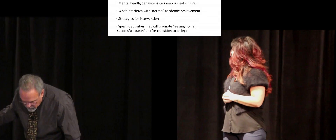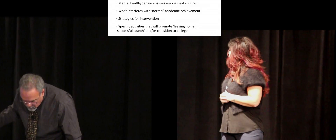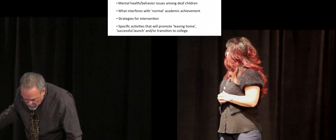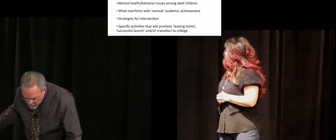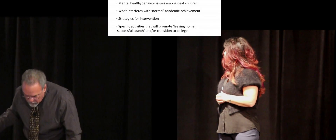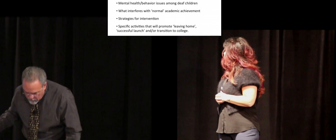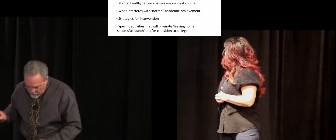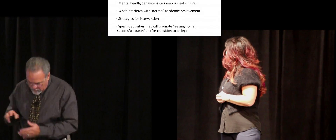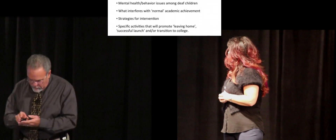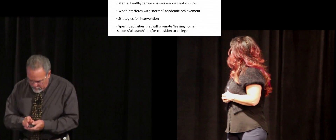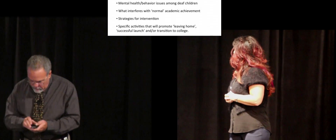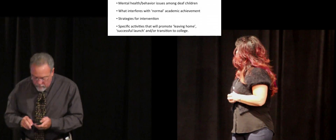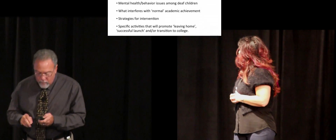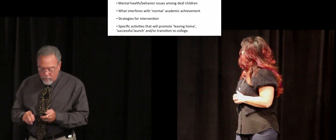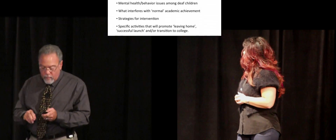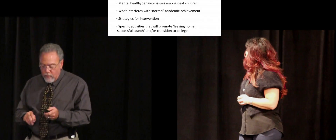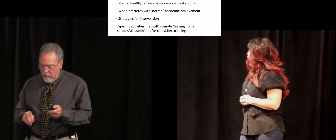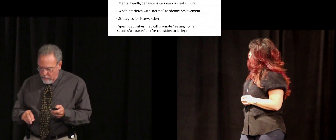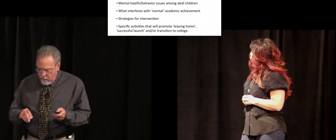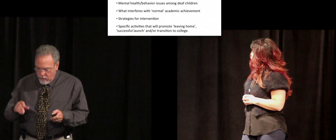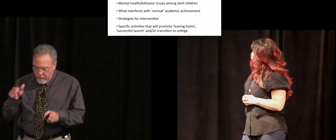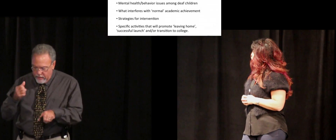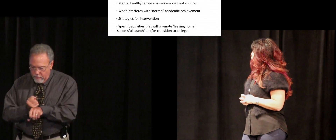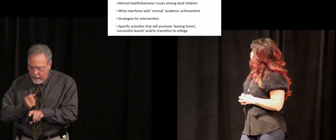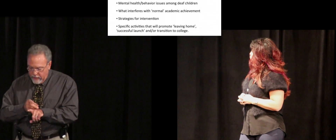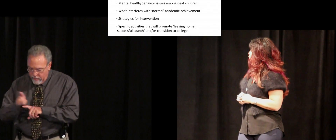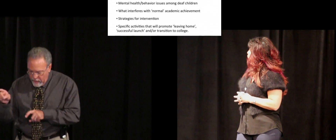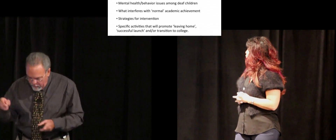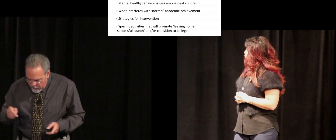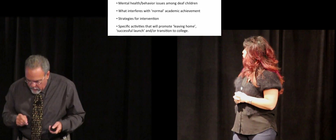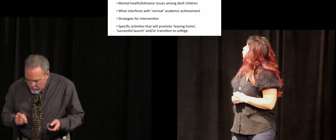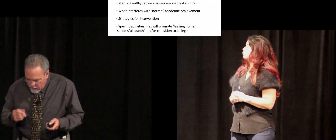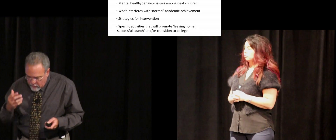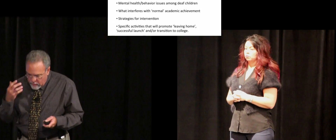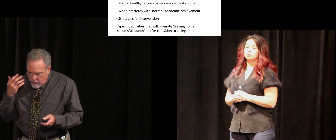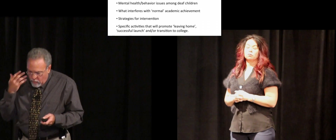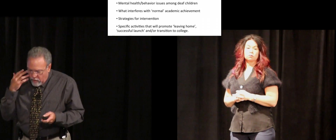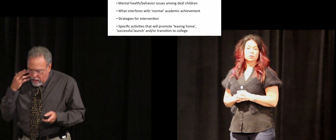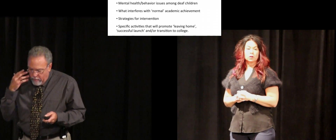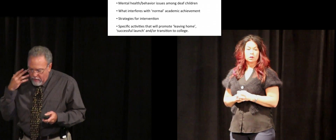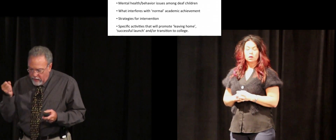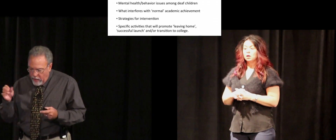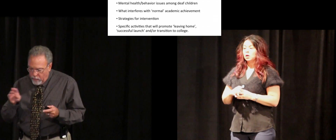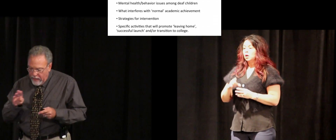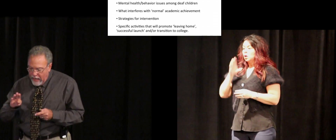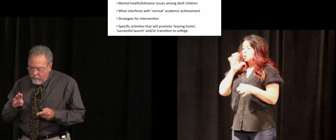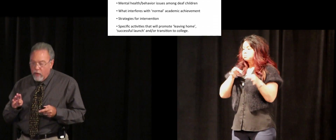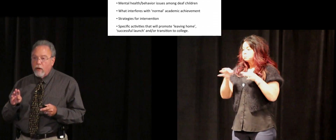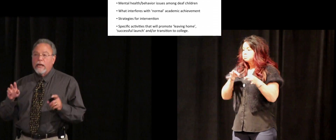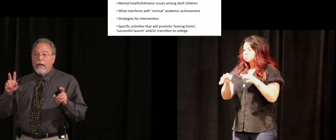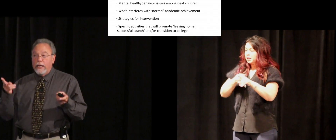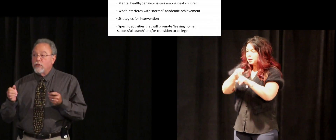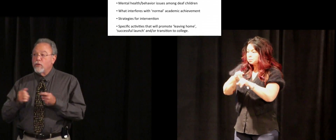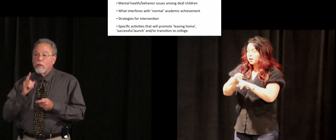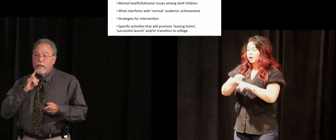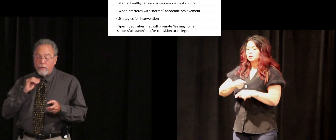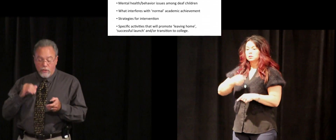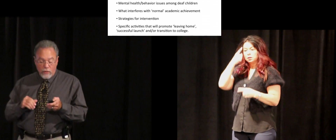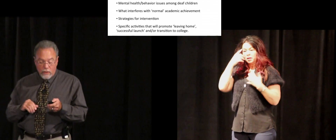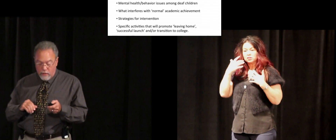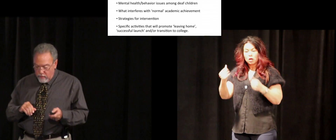interpersonally. They don't have a clue, and they're 19 years old. And you're thinking, how the heck could that happen? And